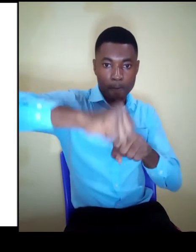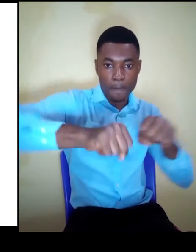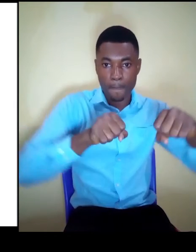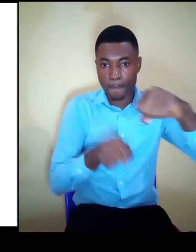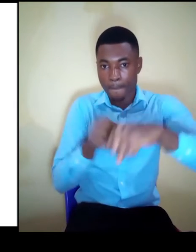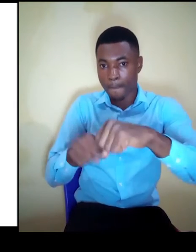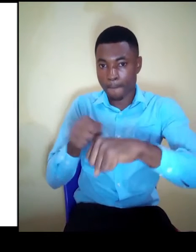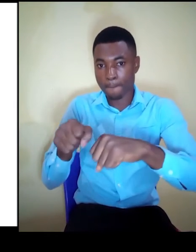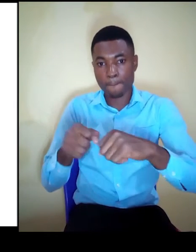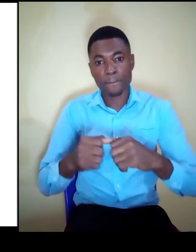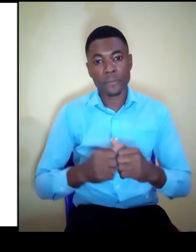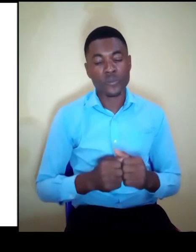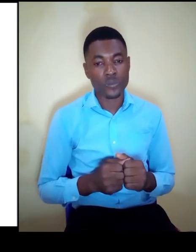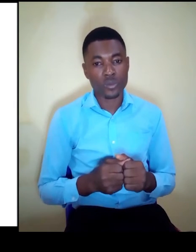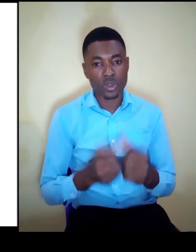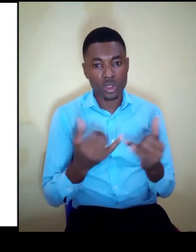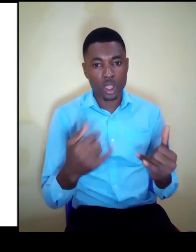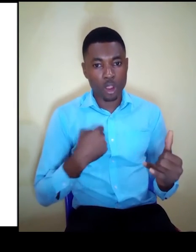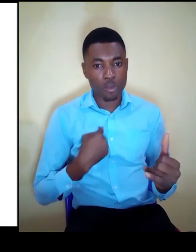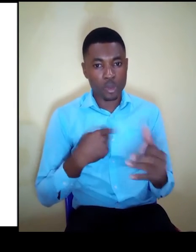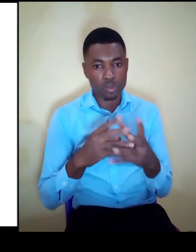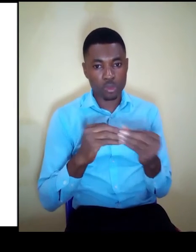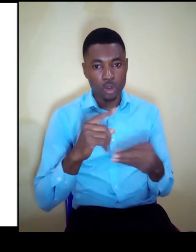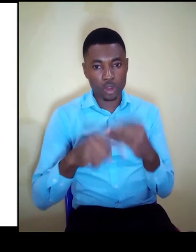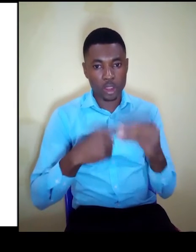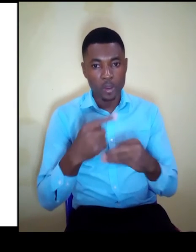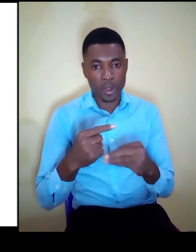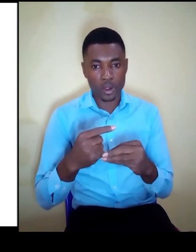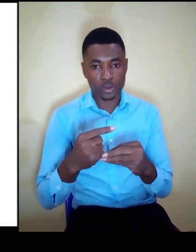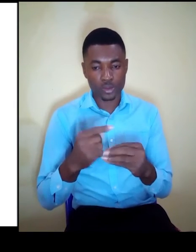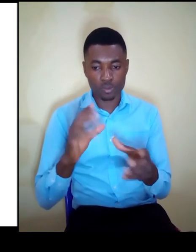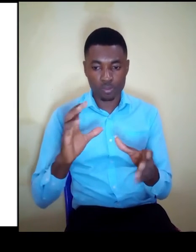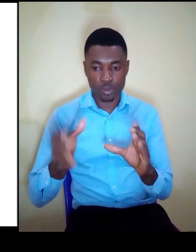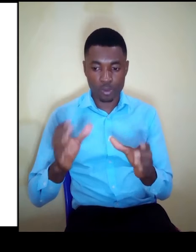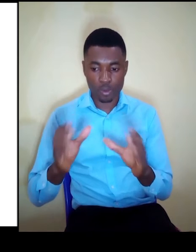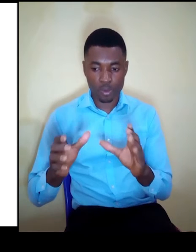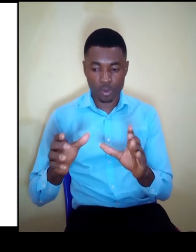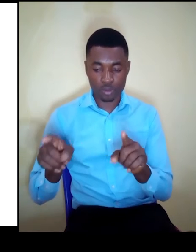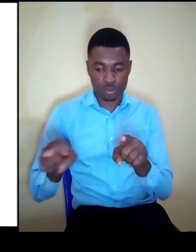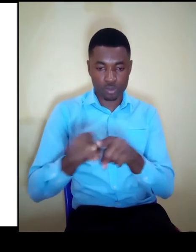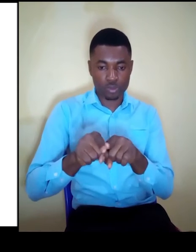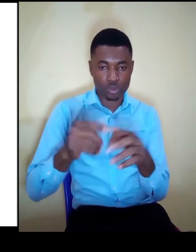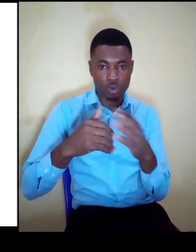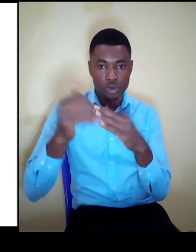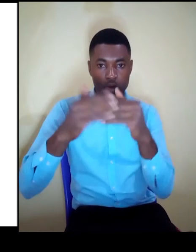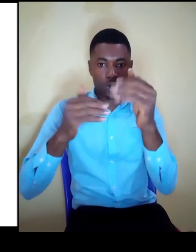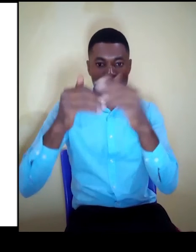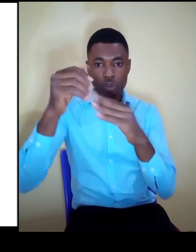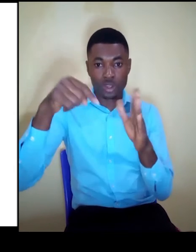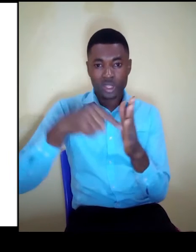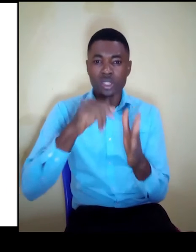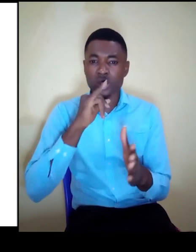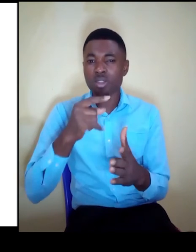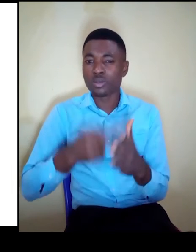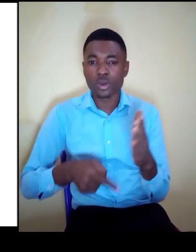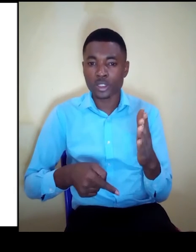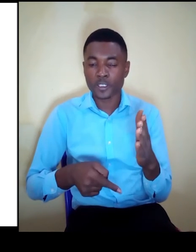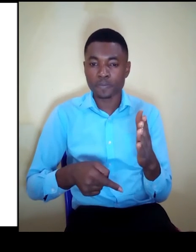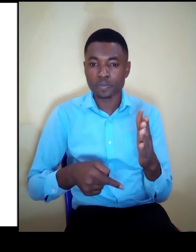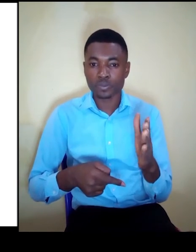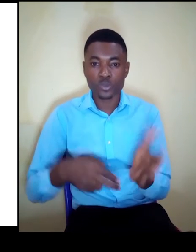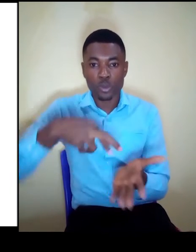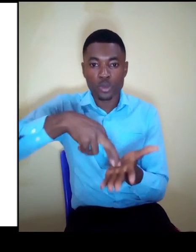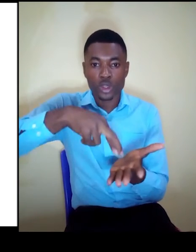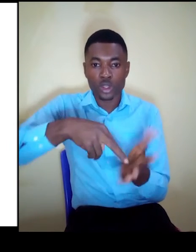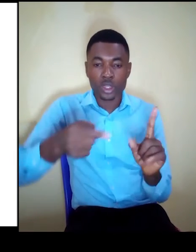I talk about simultaneous constructions. So simultaneous constructions are defined as representations that are produced in more than